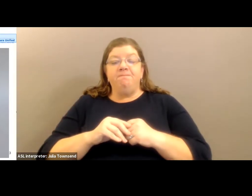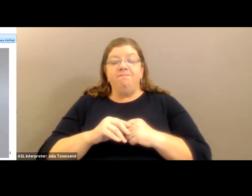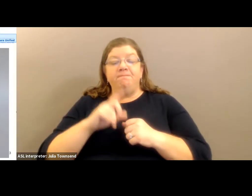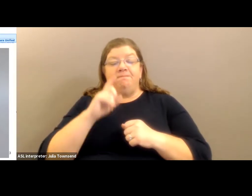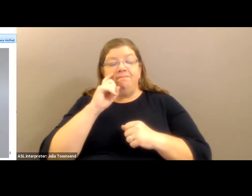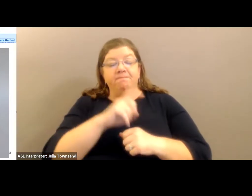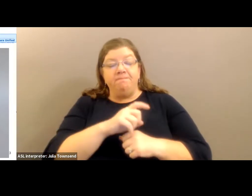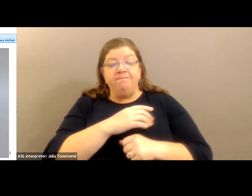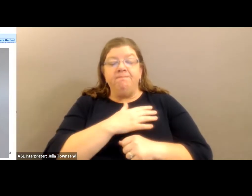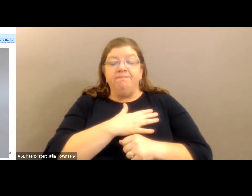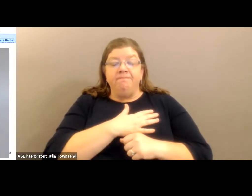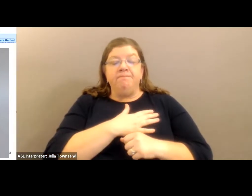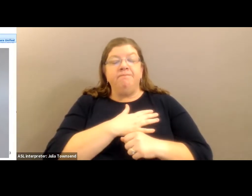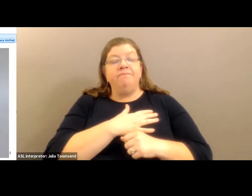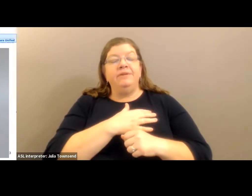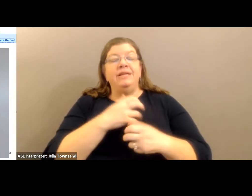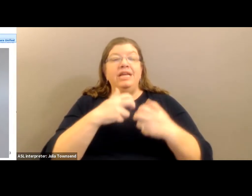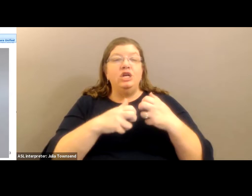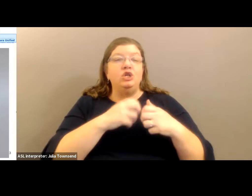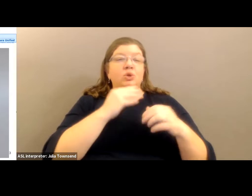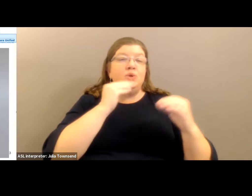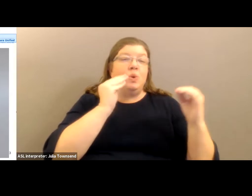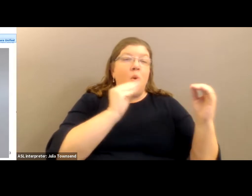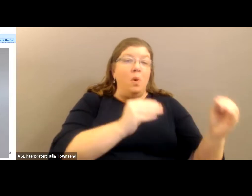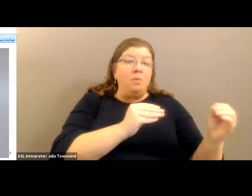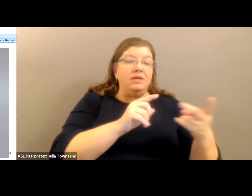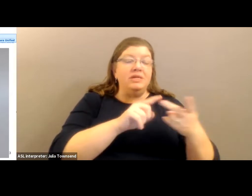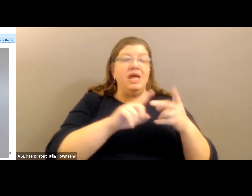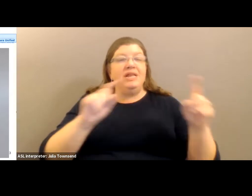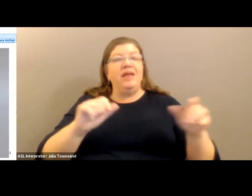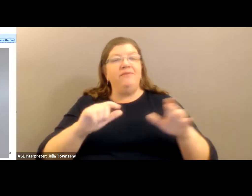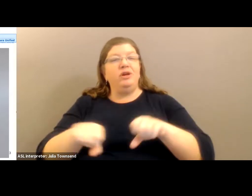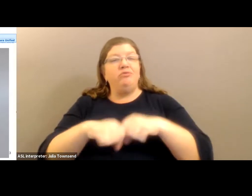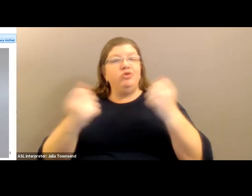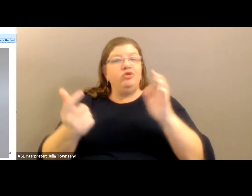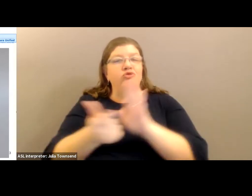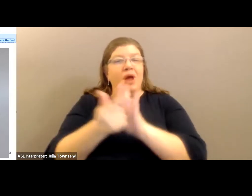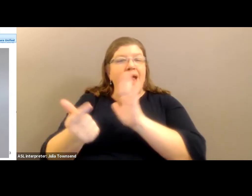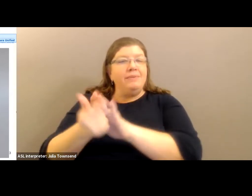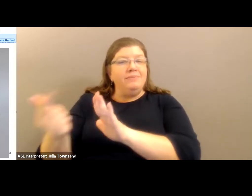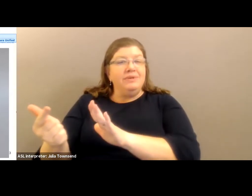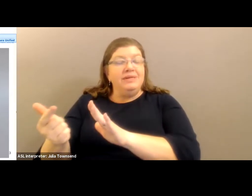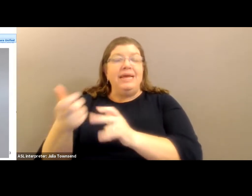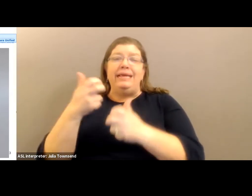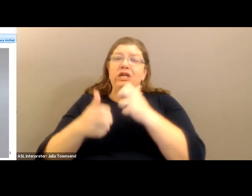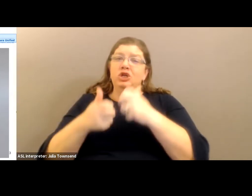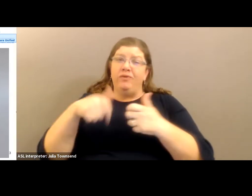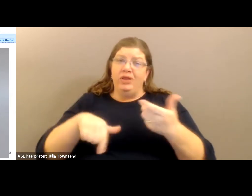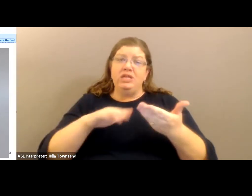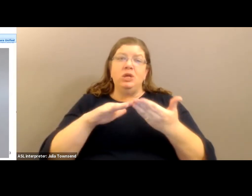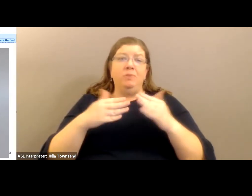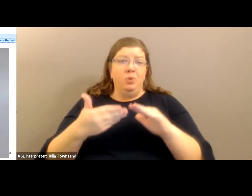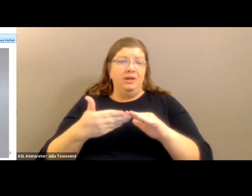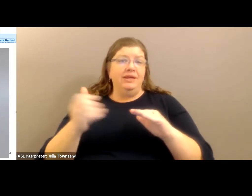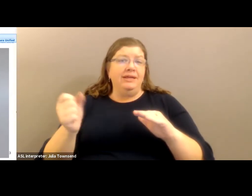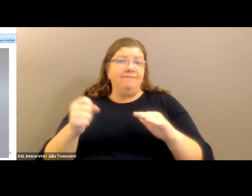Issues such as homelessness and different crimes is an issue in our community.